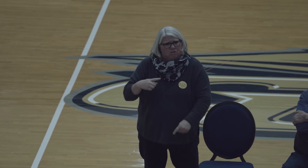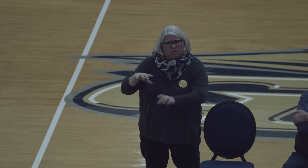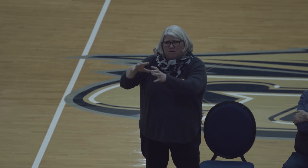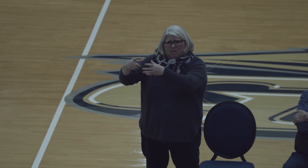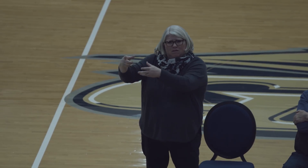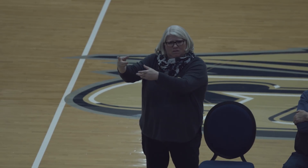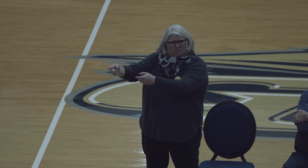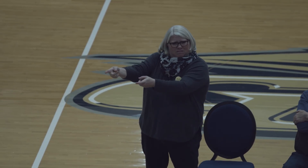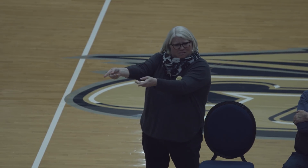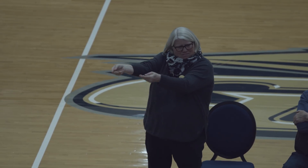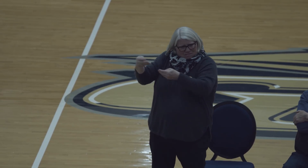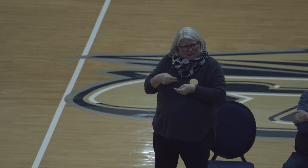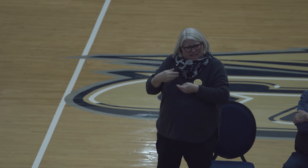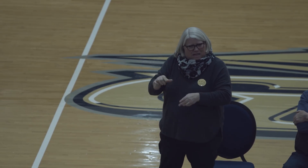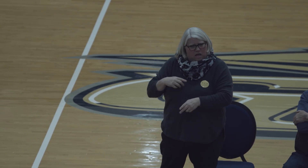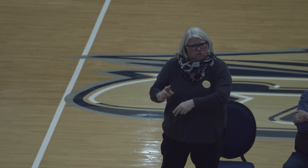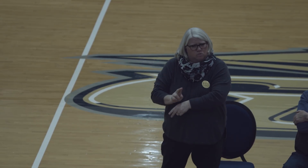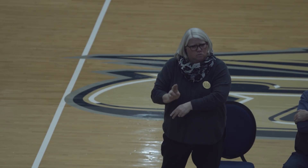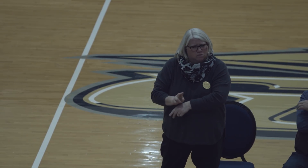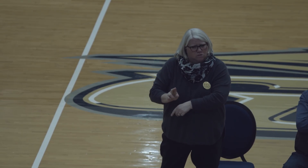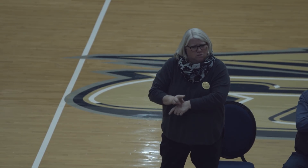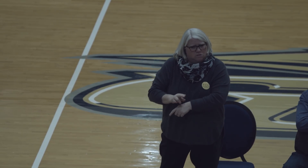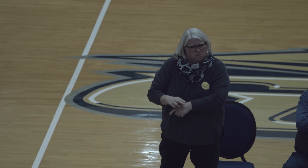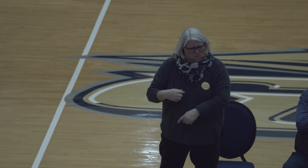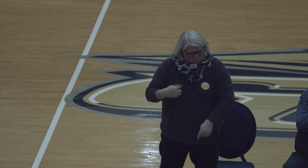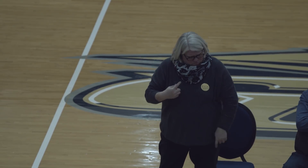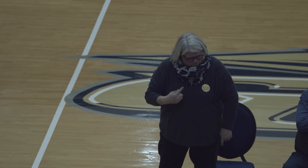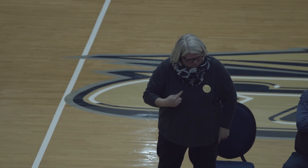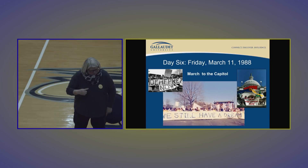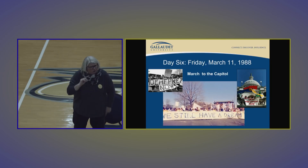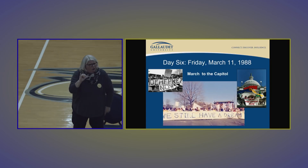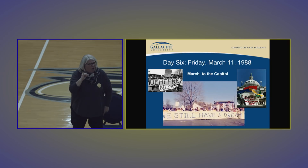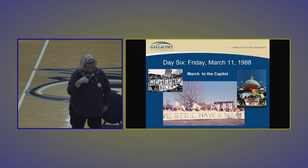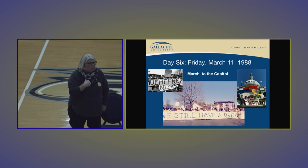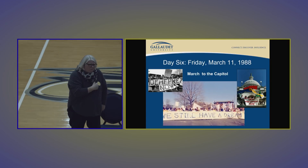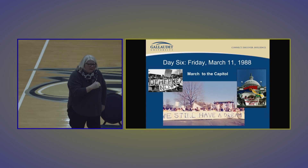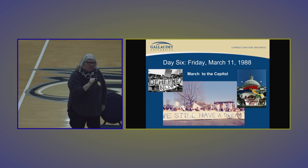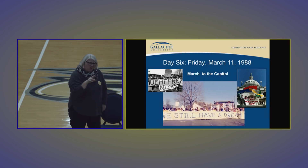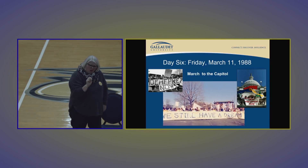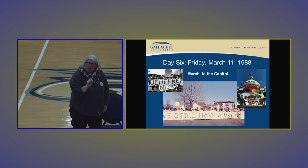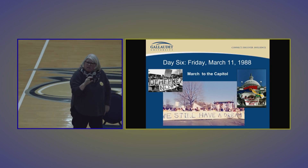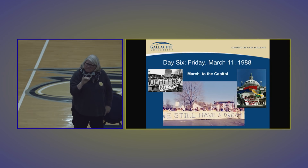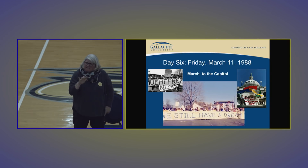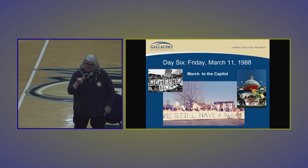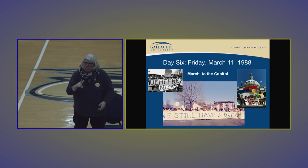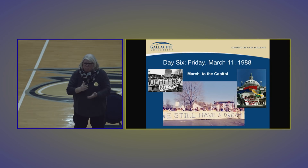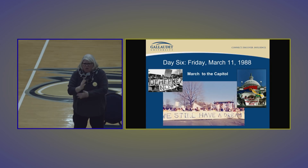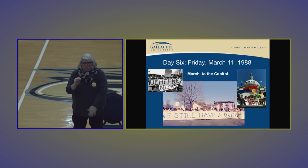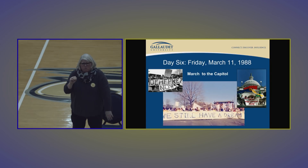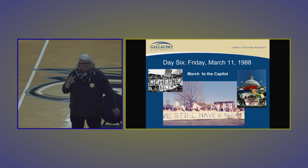the truth of that is something that stuck with me. That is a gift that we were given in letting us use that banner that